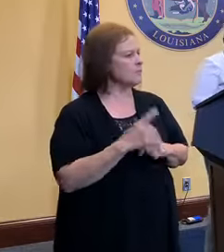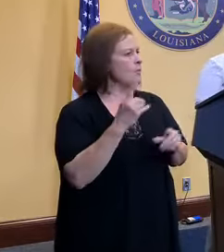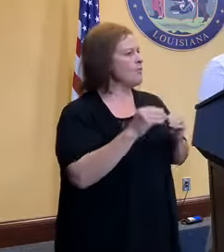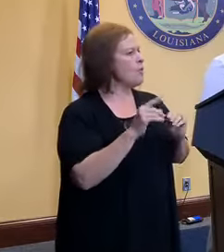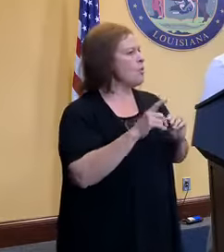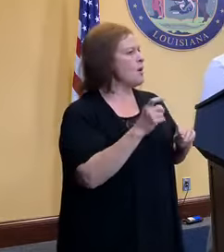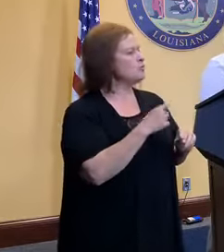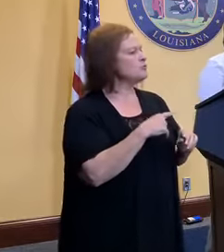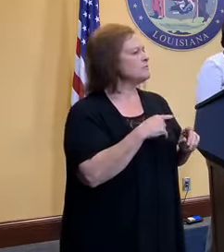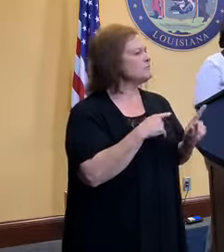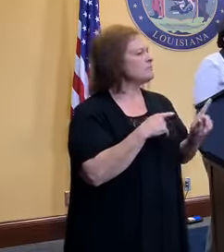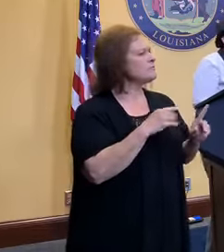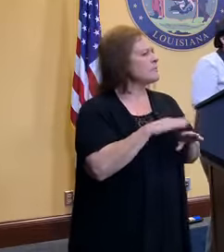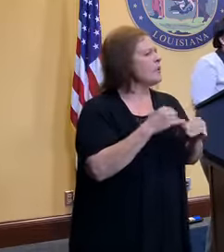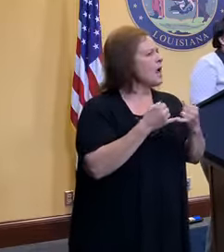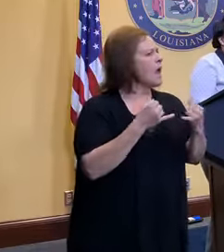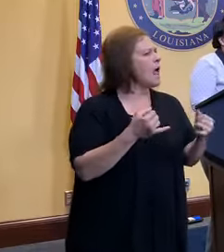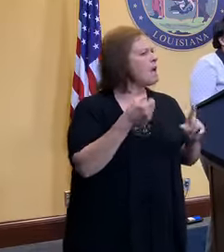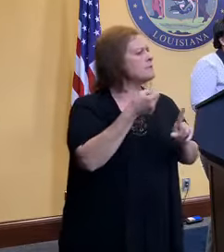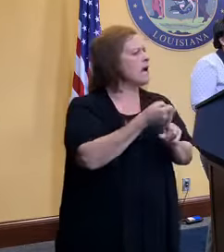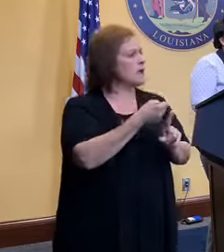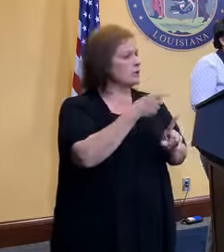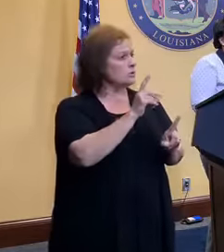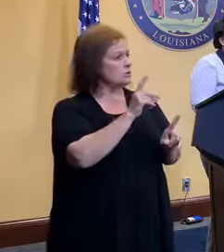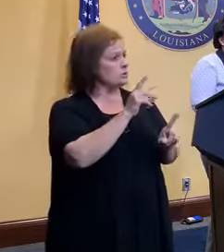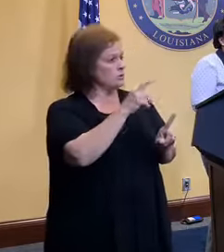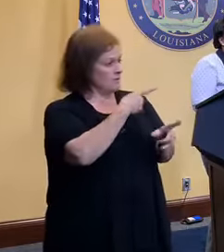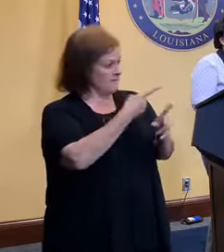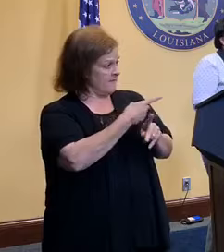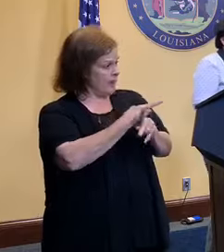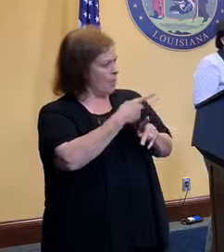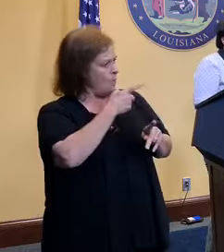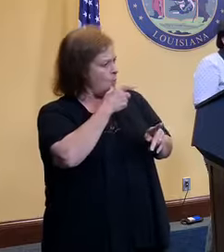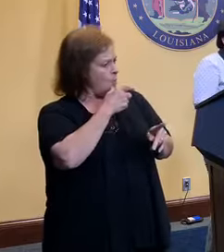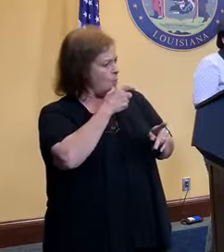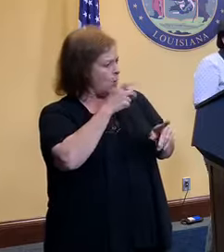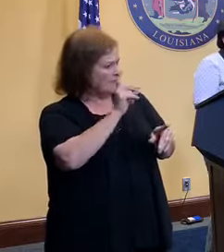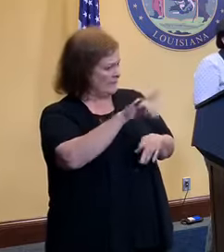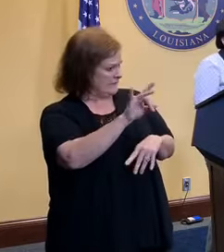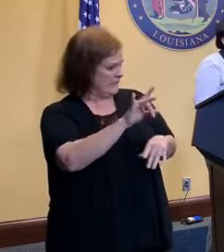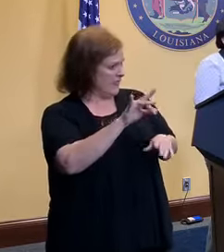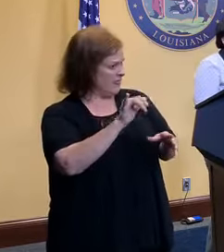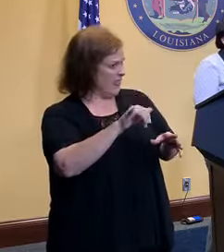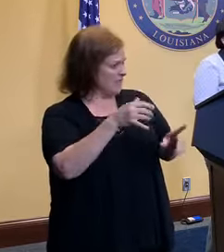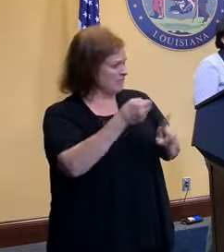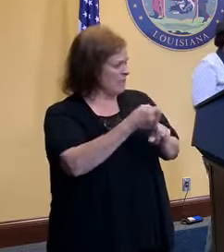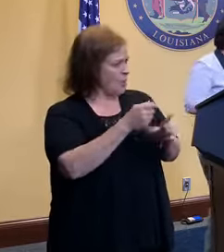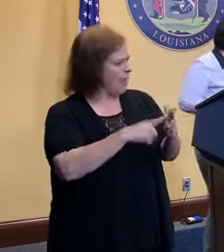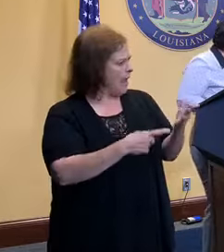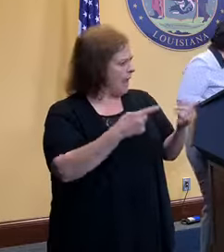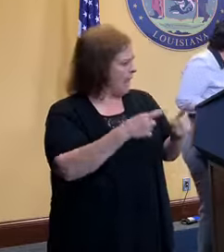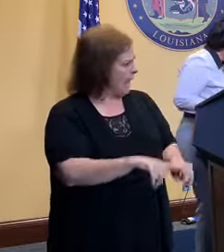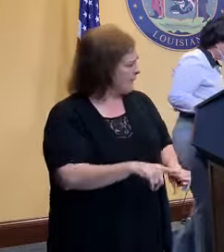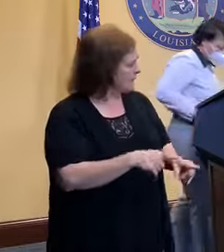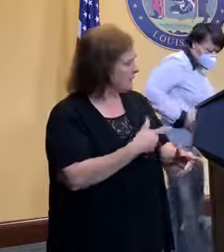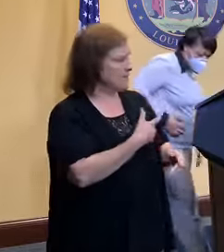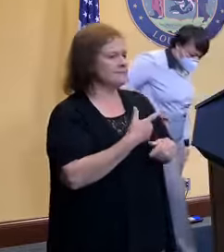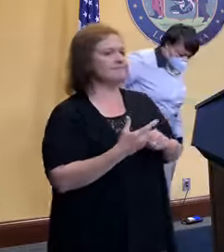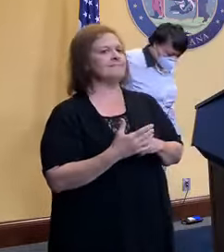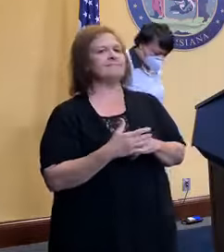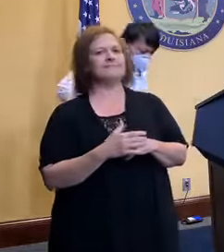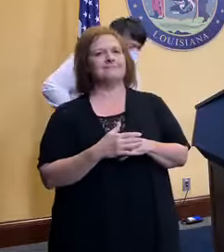more question on the cyber attack. Have you guys figured out who's responsible for the attack or where it came from? You want to talk about